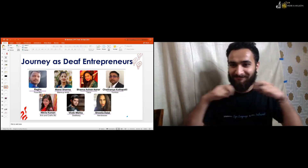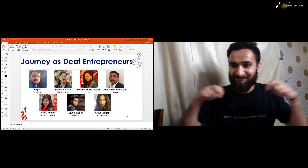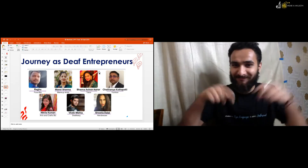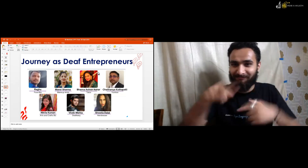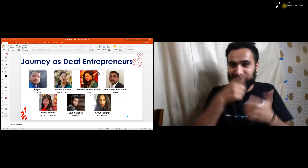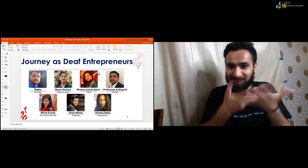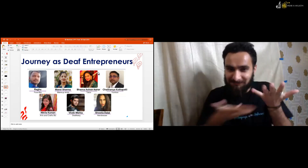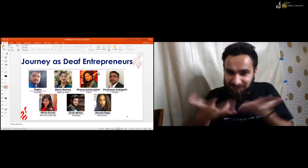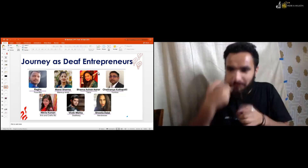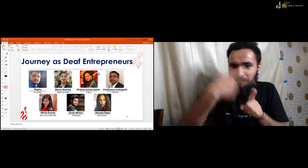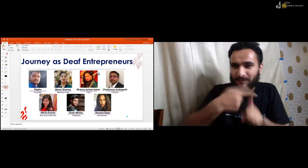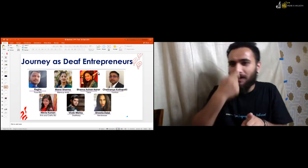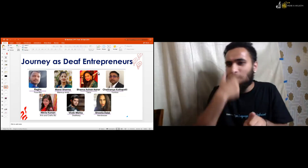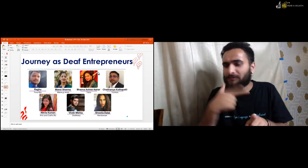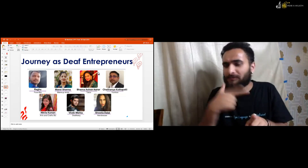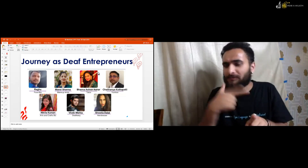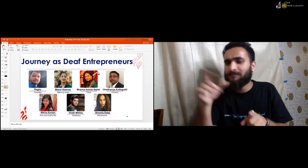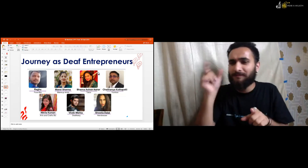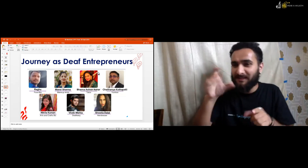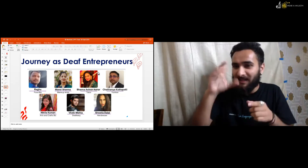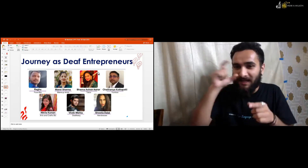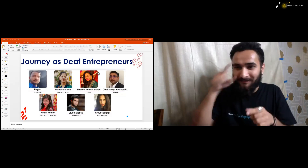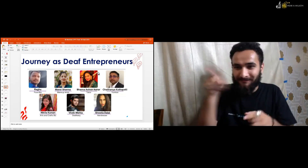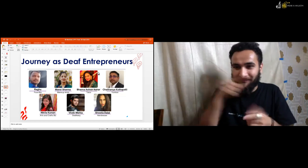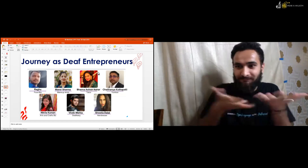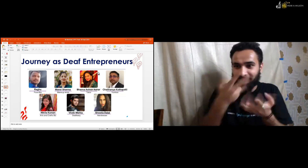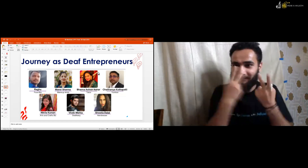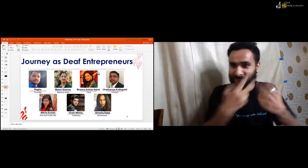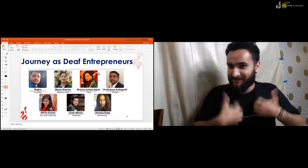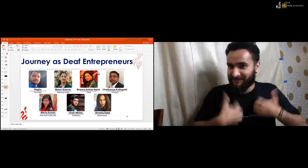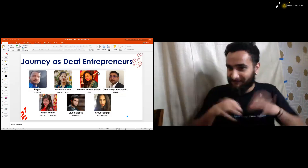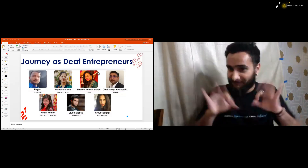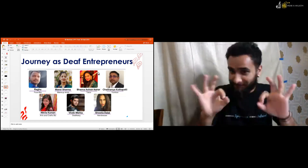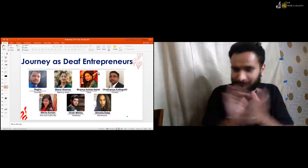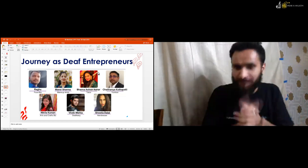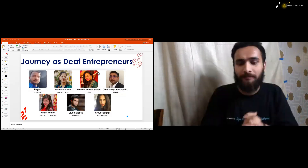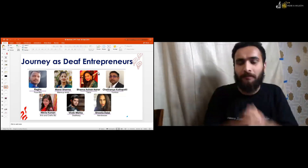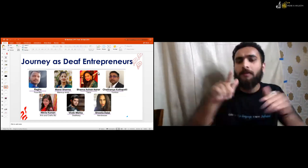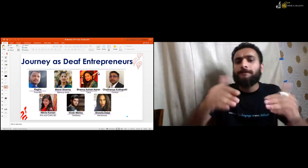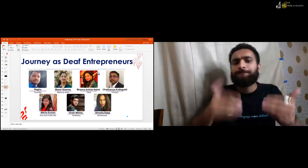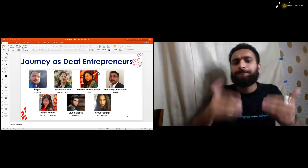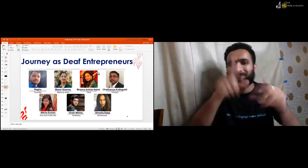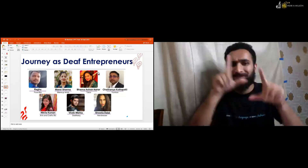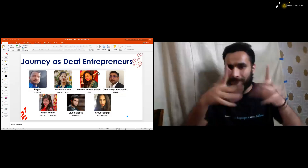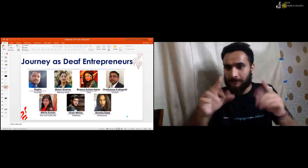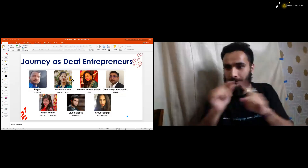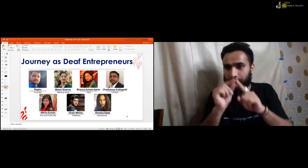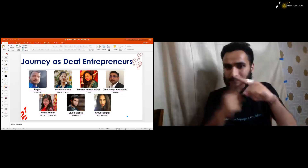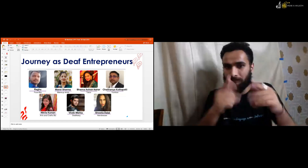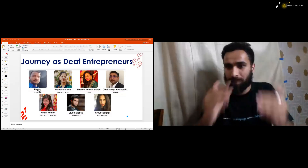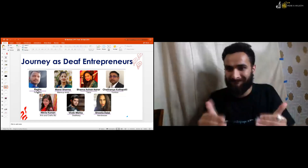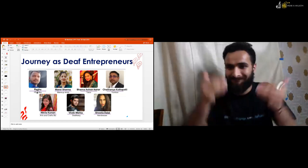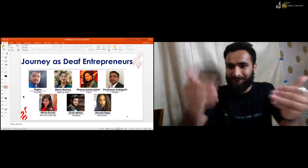Okay, so as you have seen all the panelists, right, the discussions and also the discussion between Dr. Alim